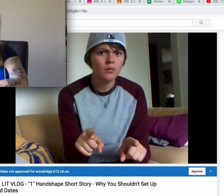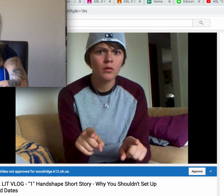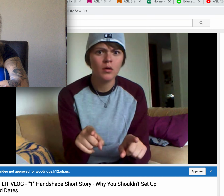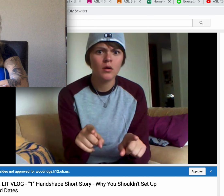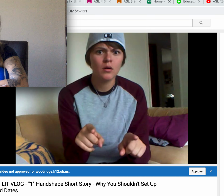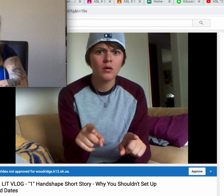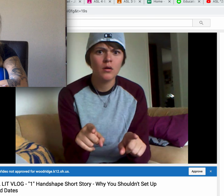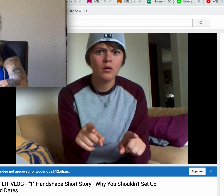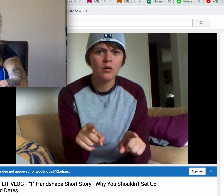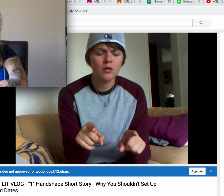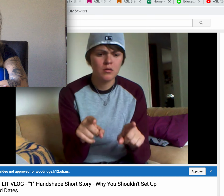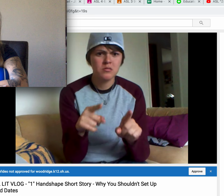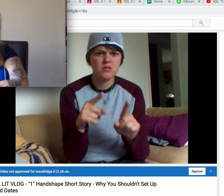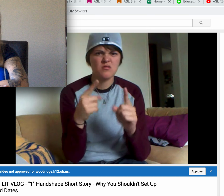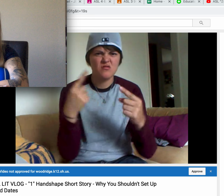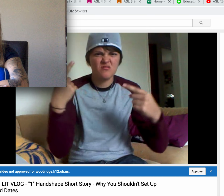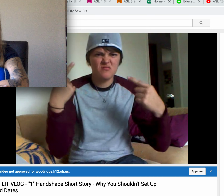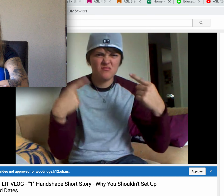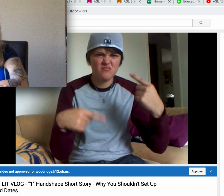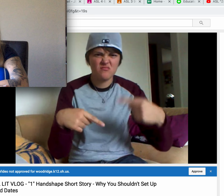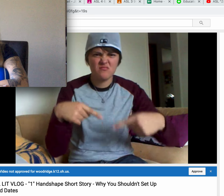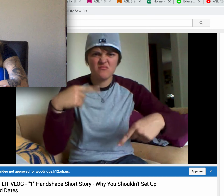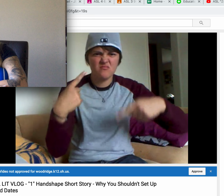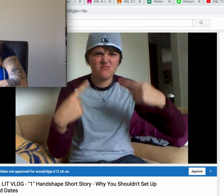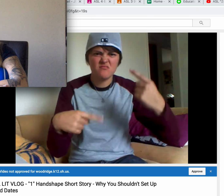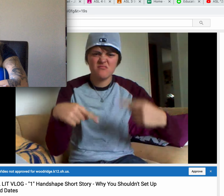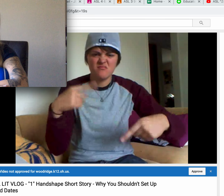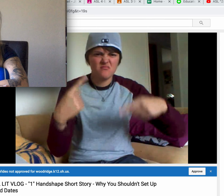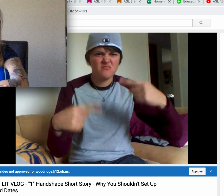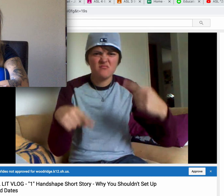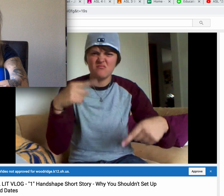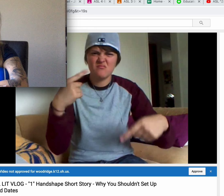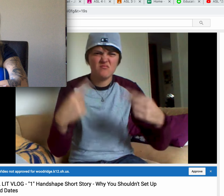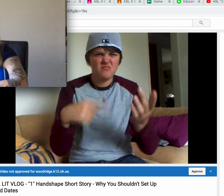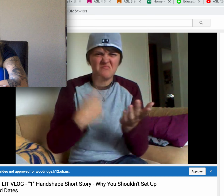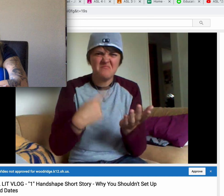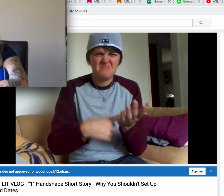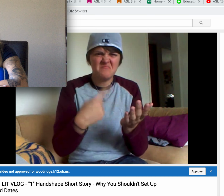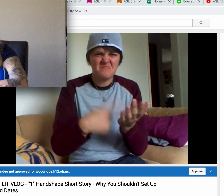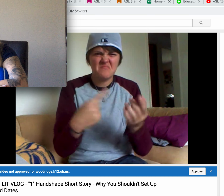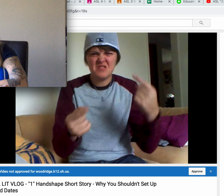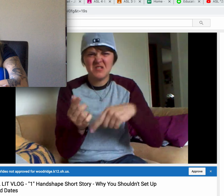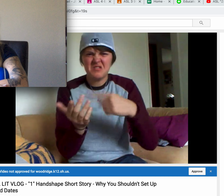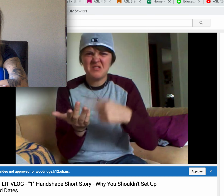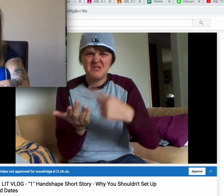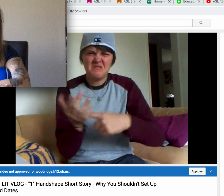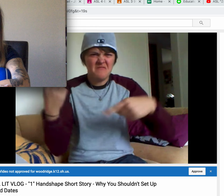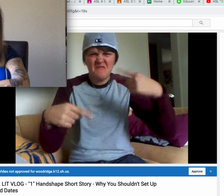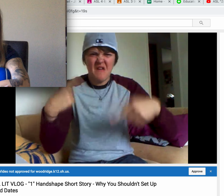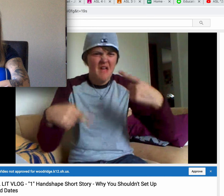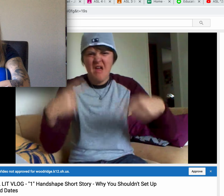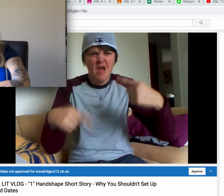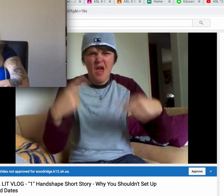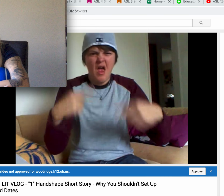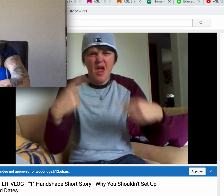And then what happened? They started arguing, having these